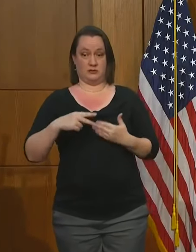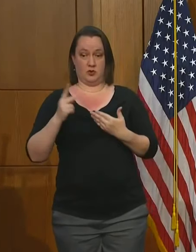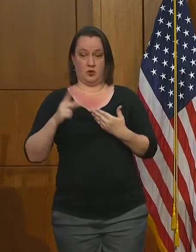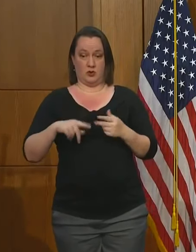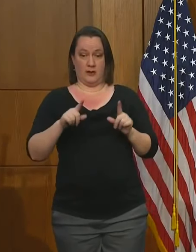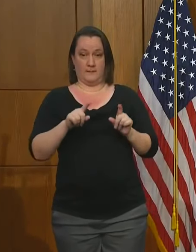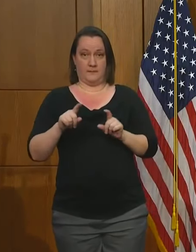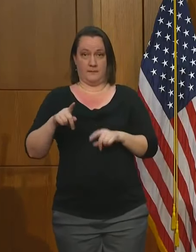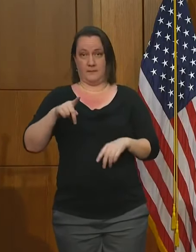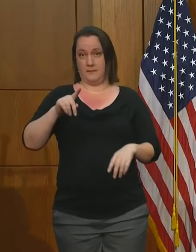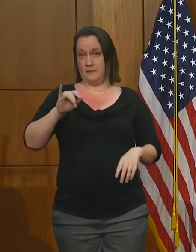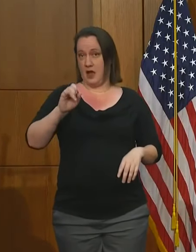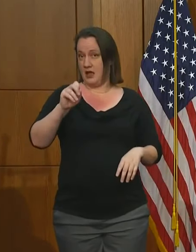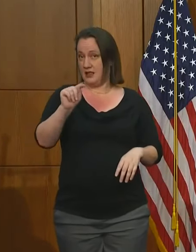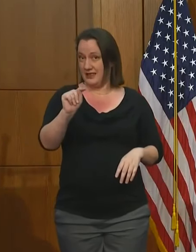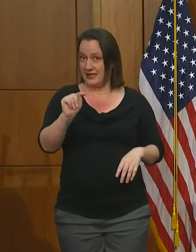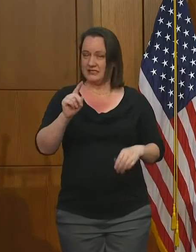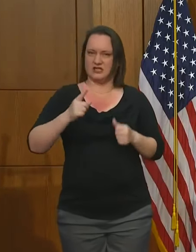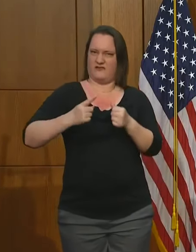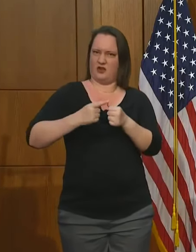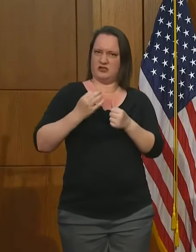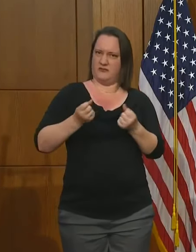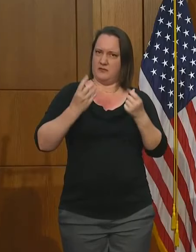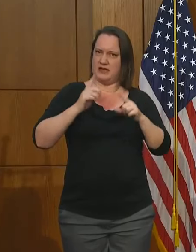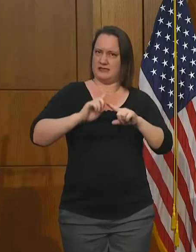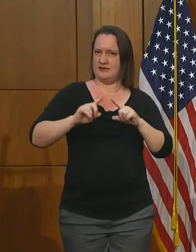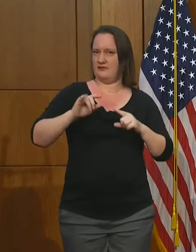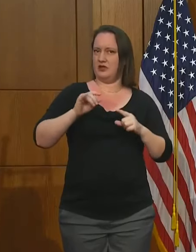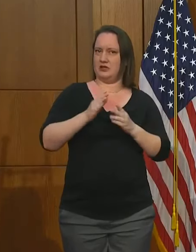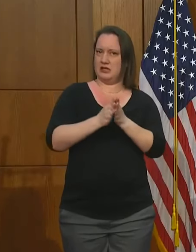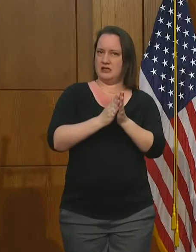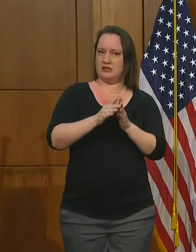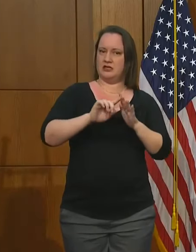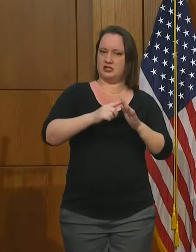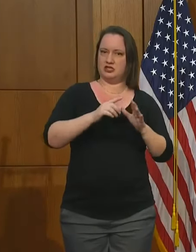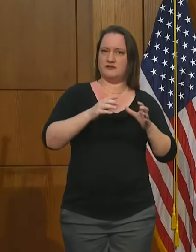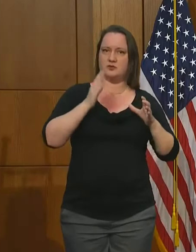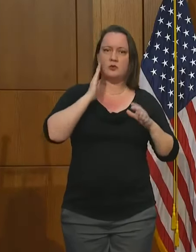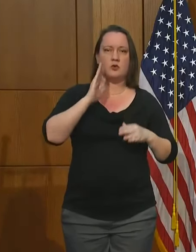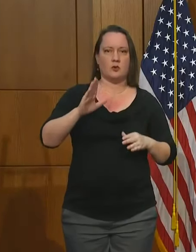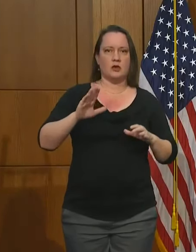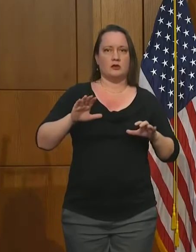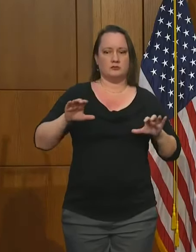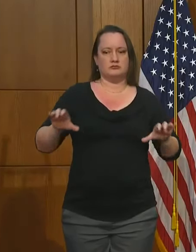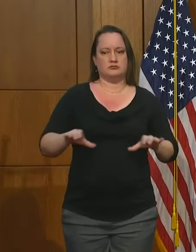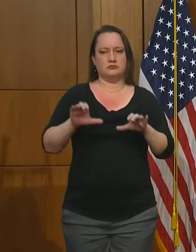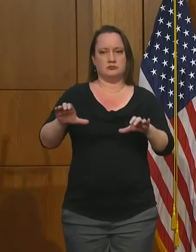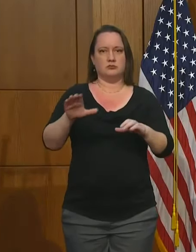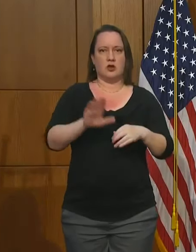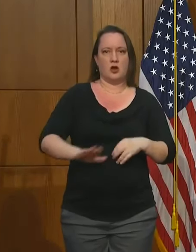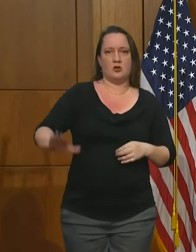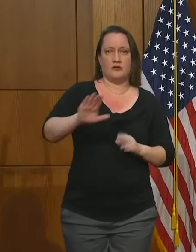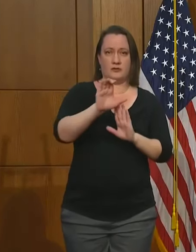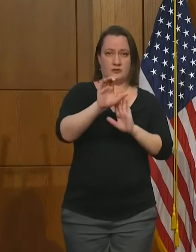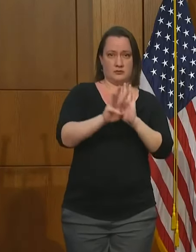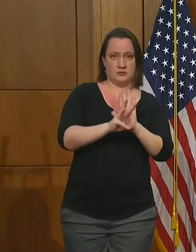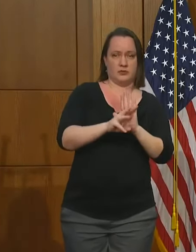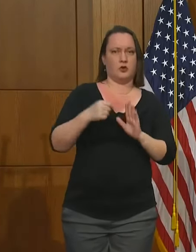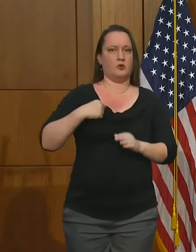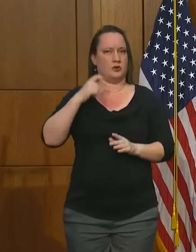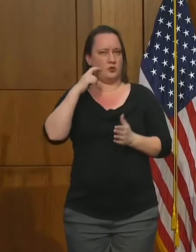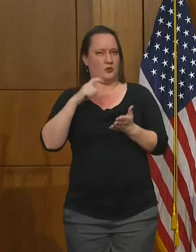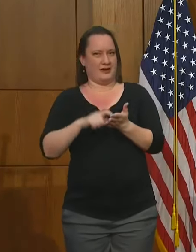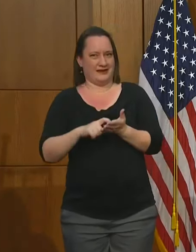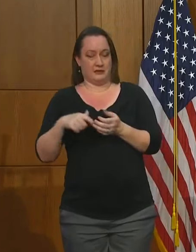many initiatives that the Equity Task Force aims to lead throughout the Commonwealth. We recognize the pilot will